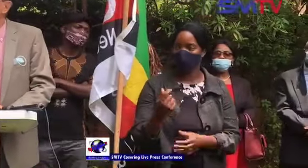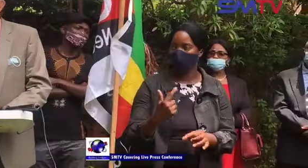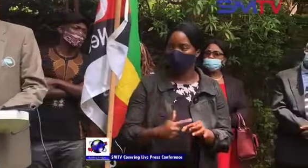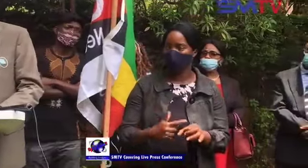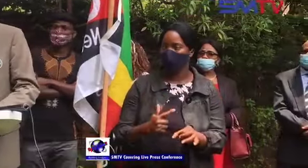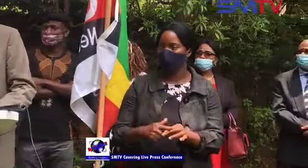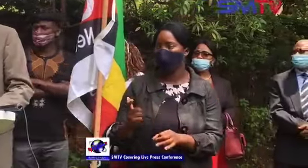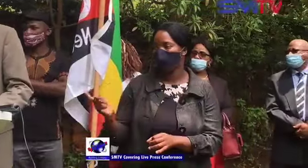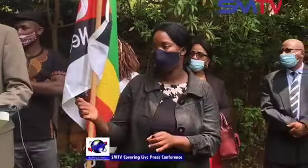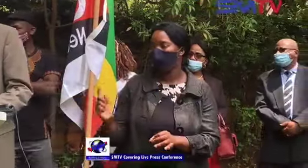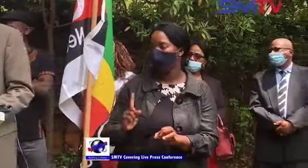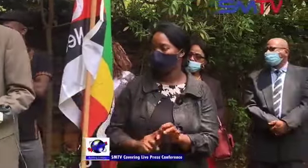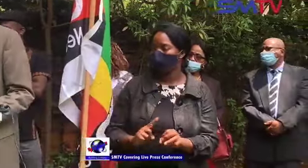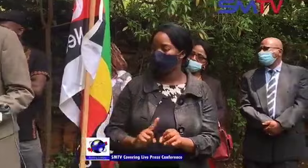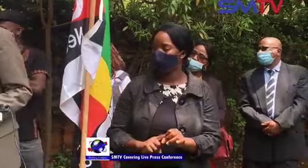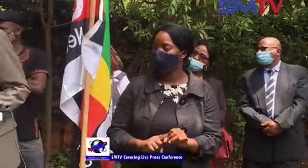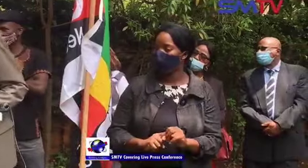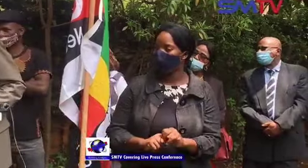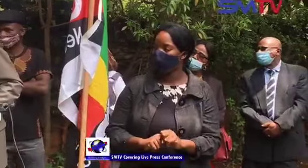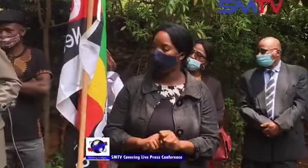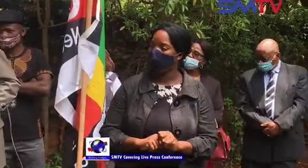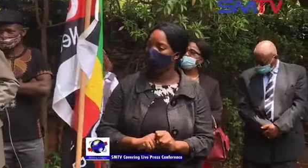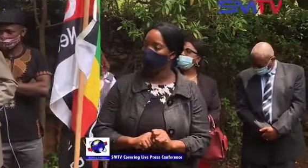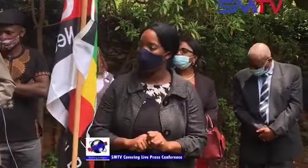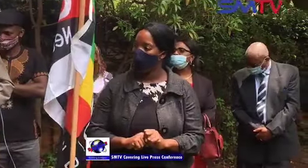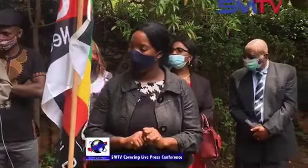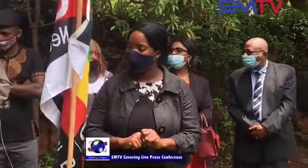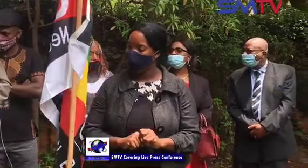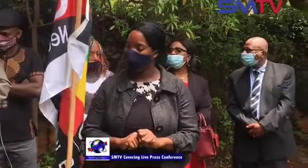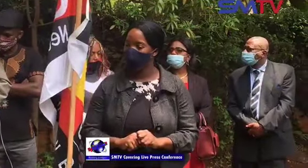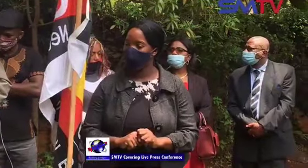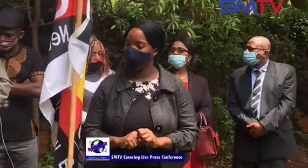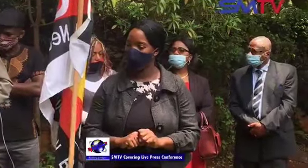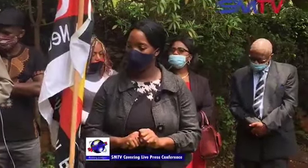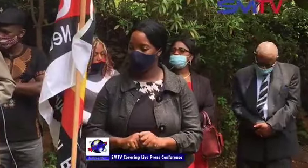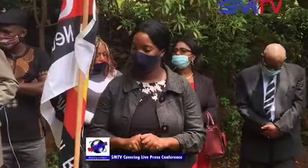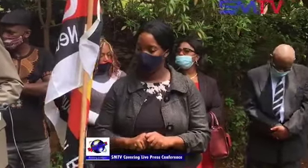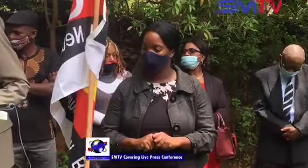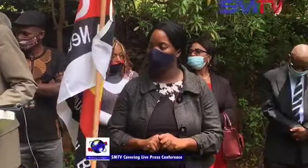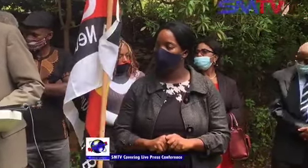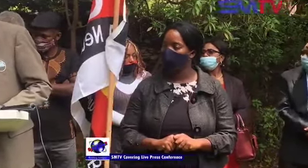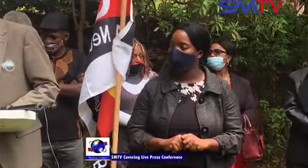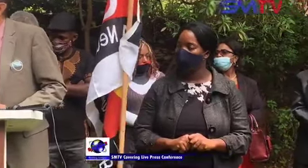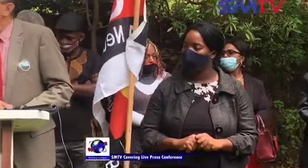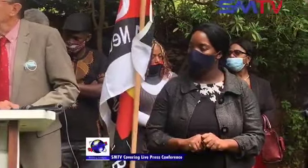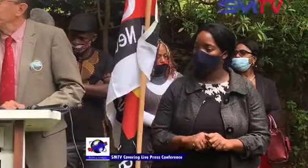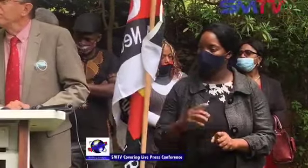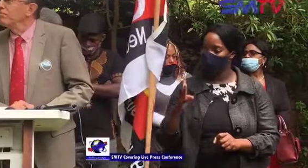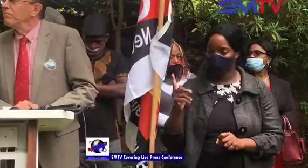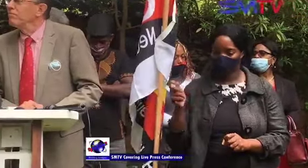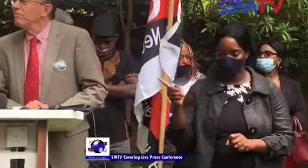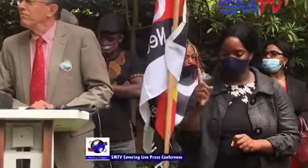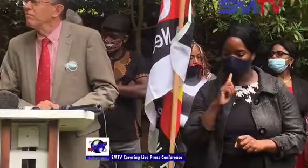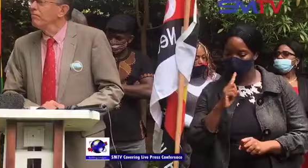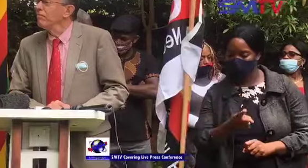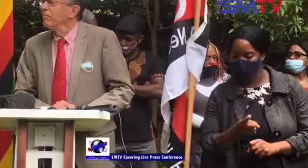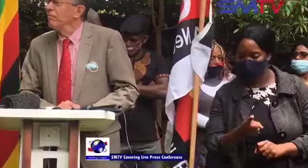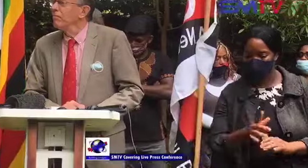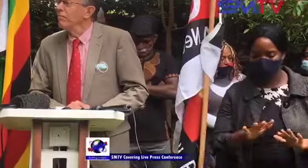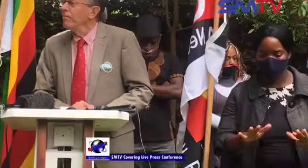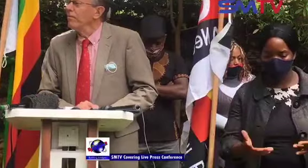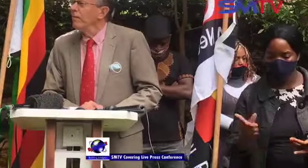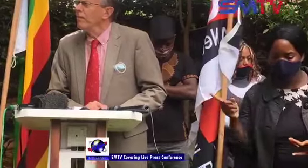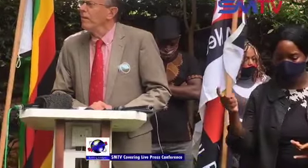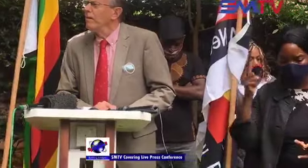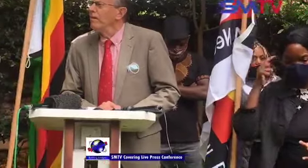sir? There were allegations a few months before that taxes would invest. Is this what is also